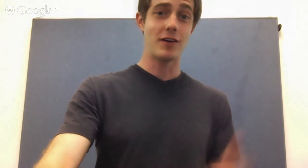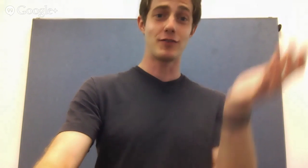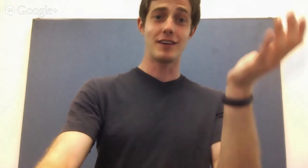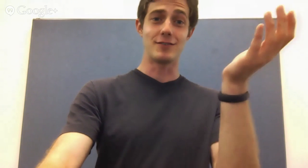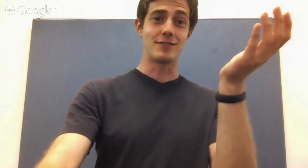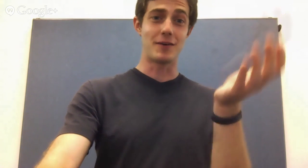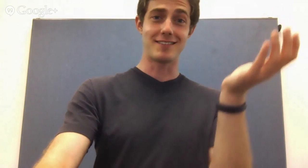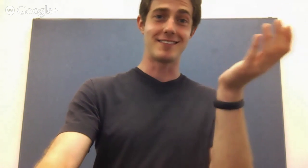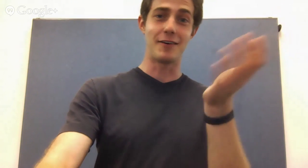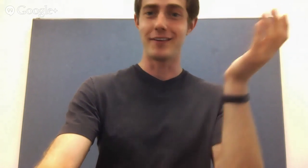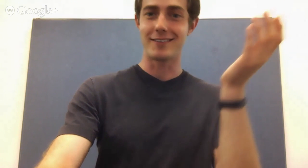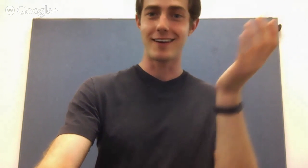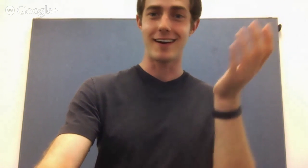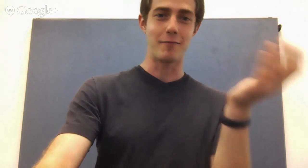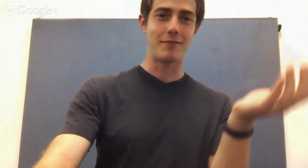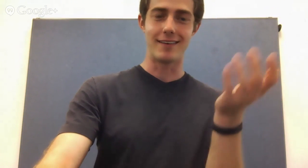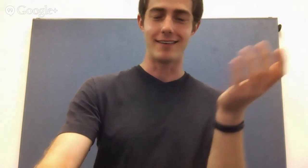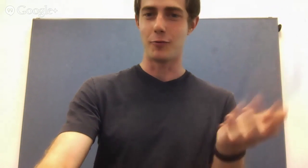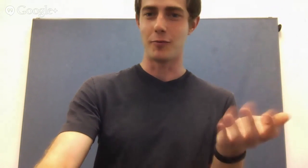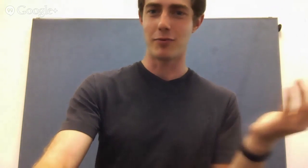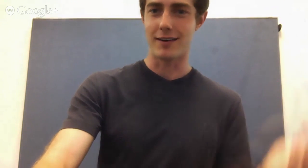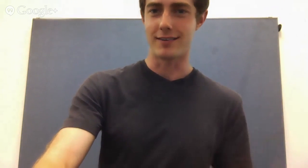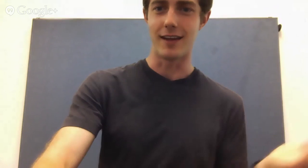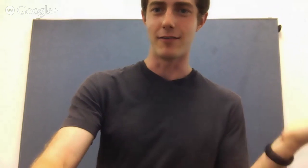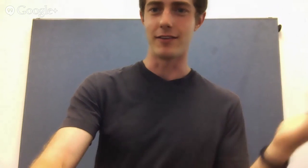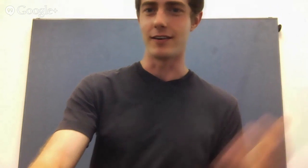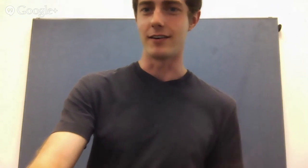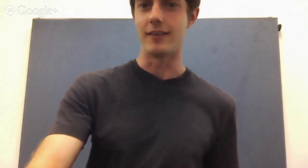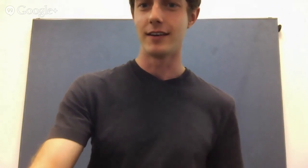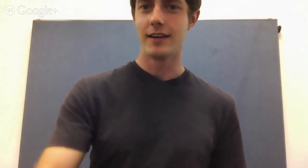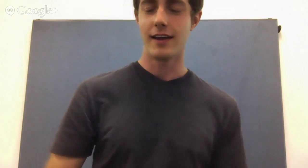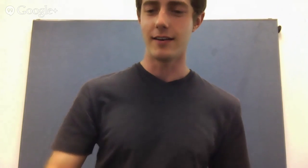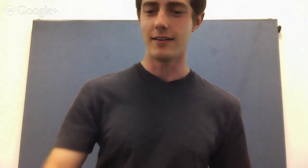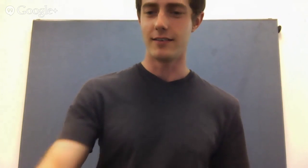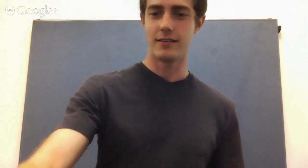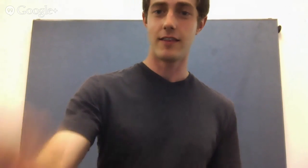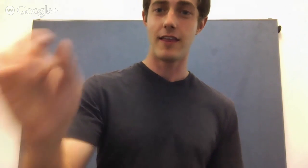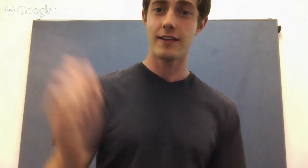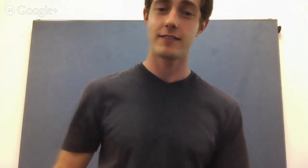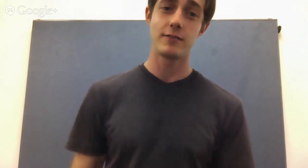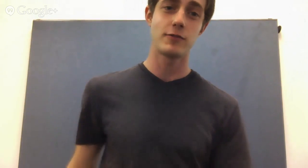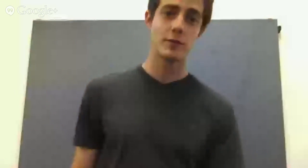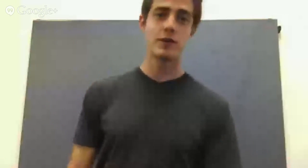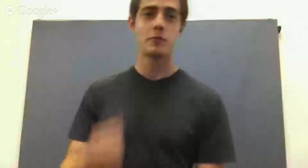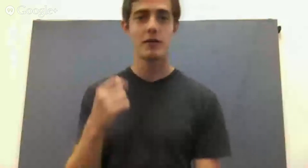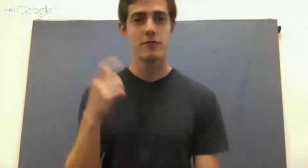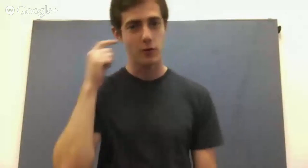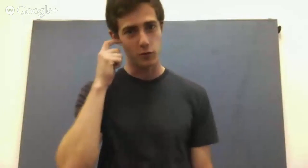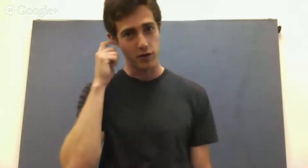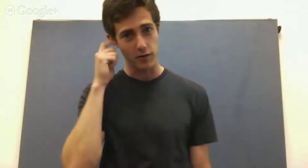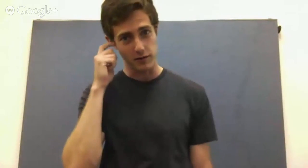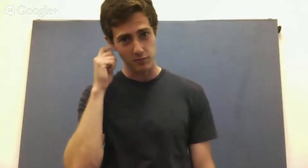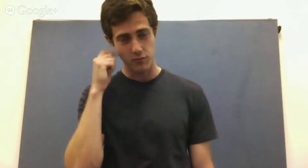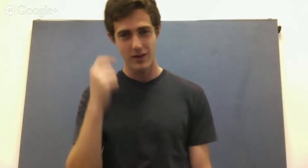Congratulations, you got to see the only time that it will be practiced live on the internet. And that's interesting because my video would probably, well, I don't